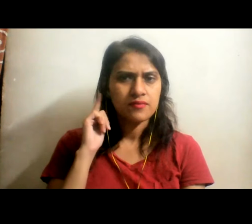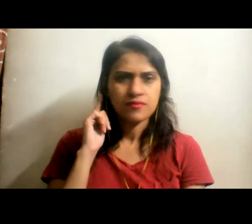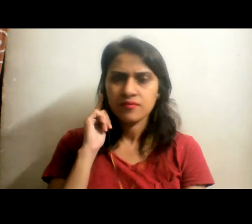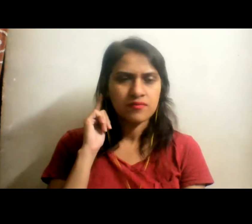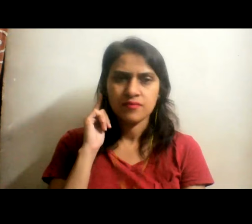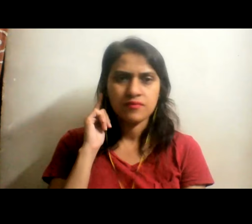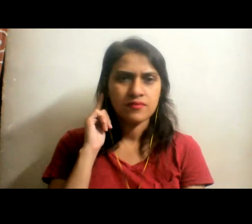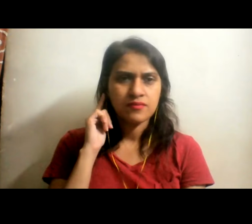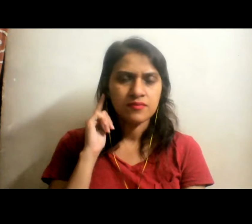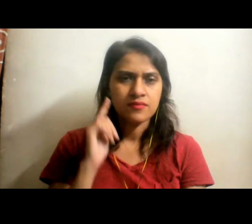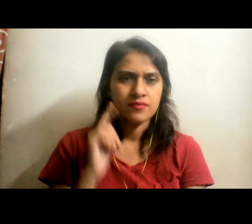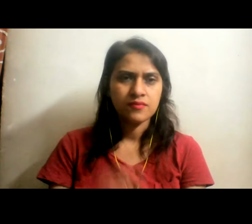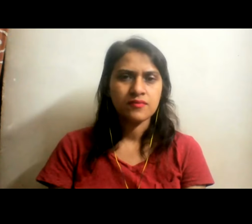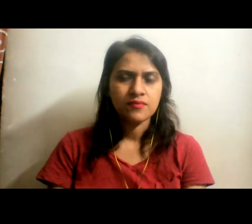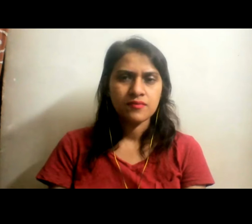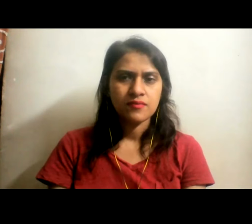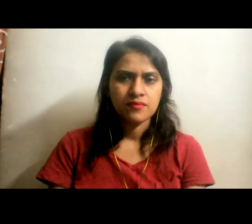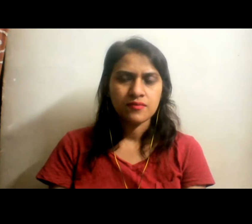I'm sorry. Where?